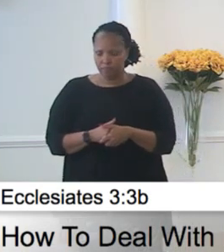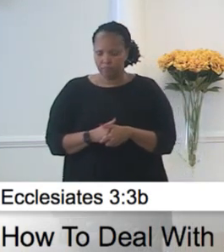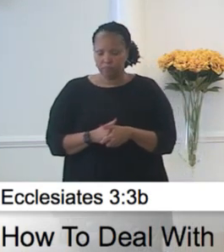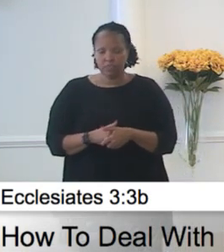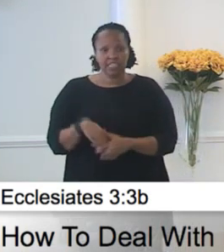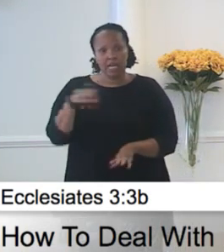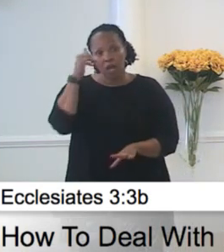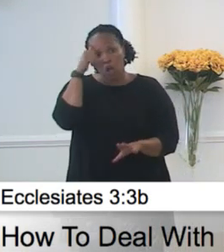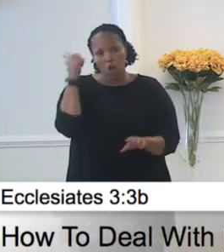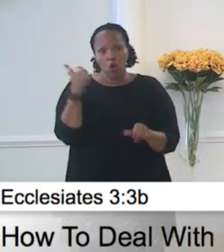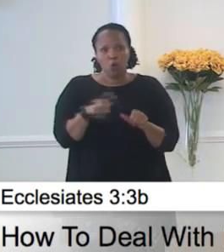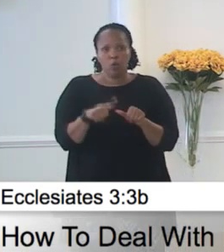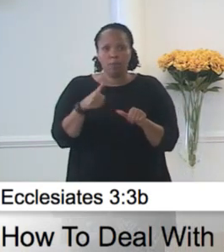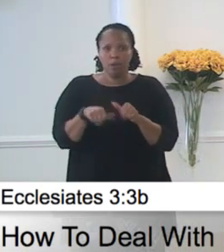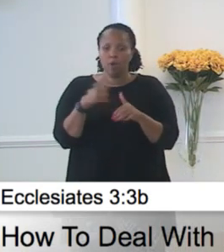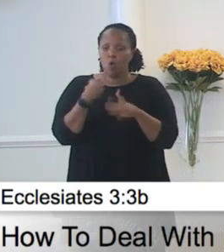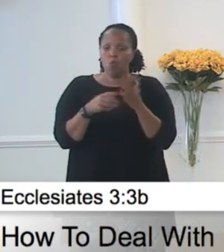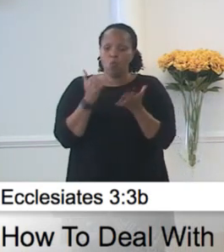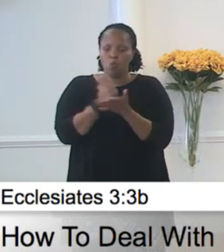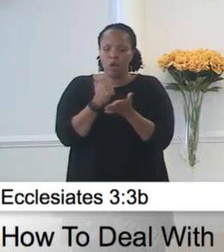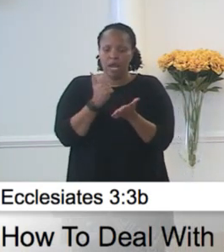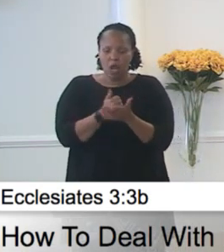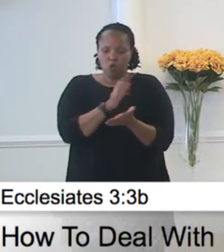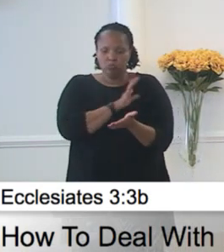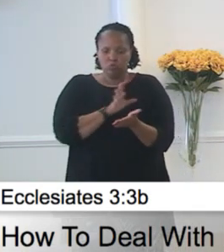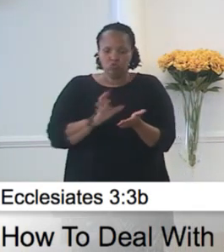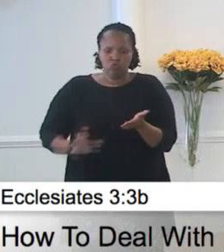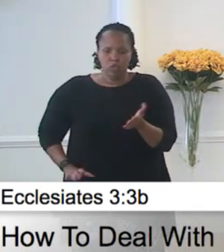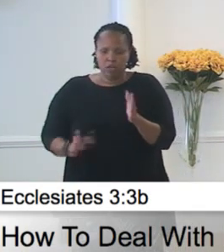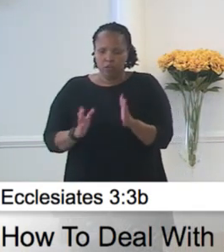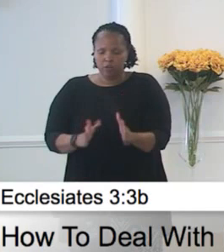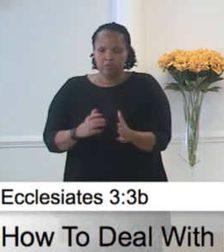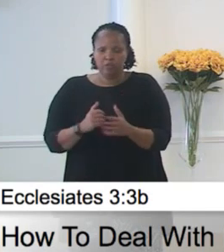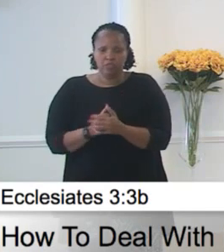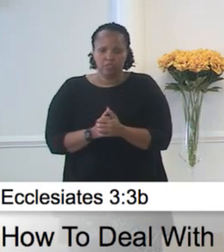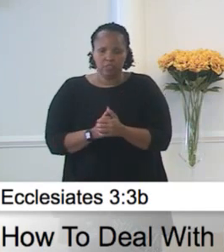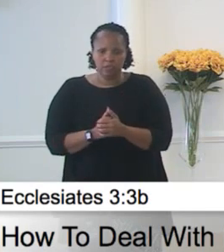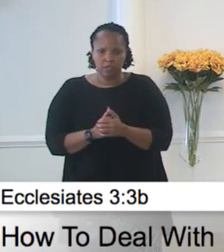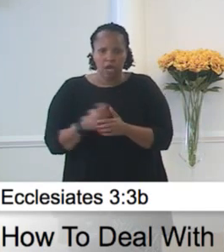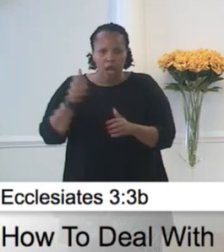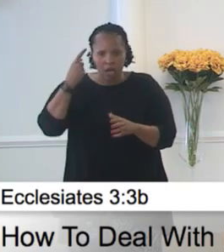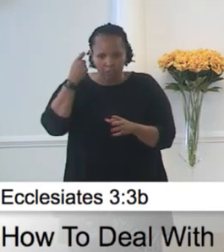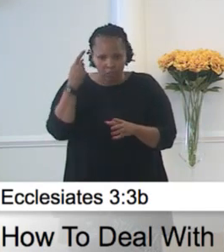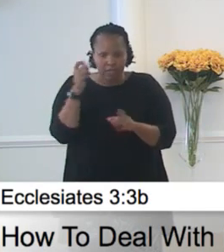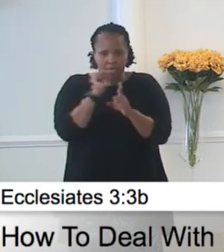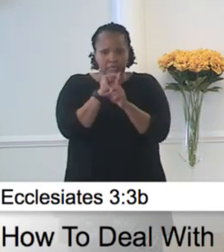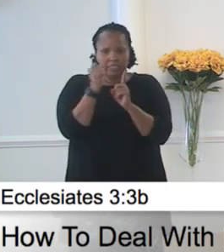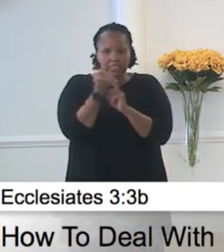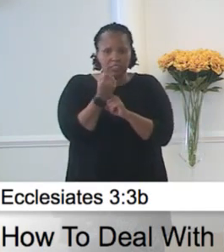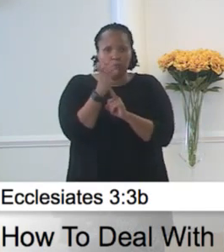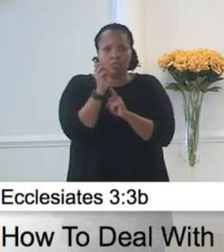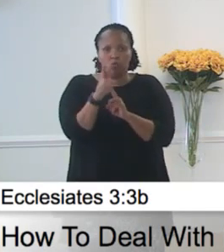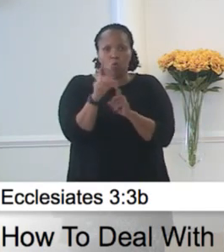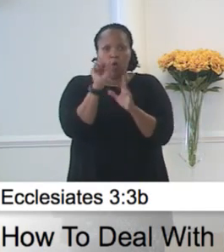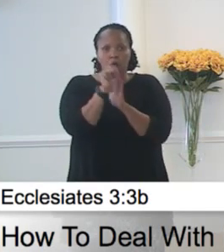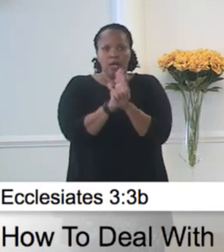Keep in mind that what helps a child of God make sense of his situation or his season